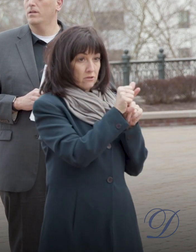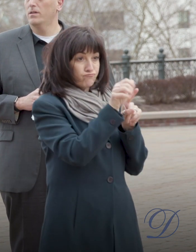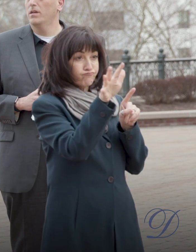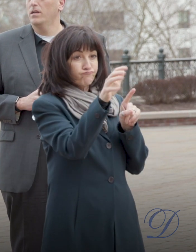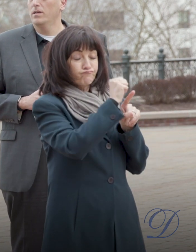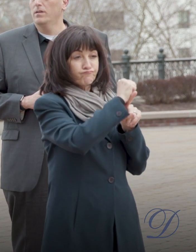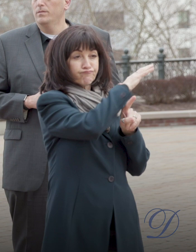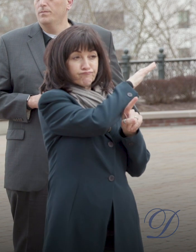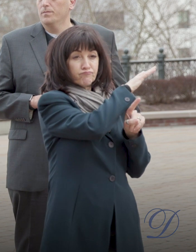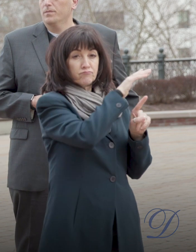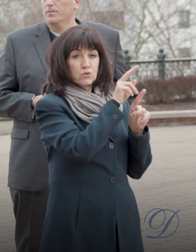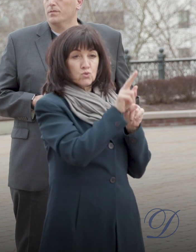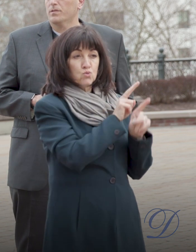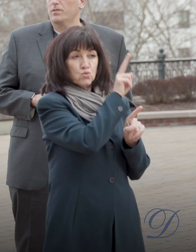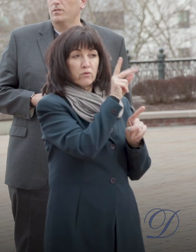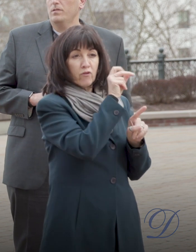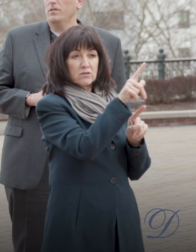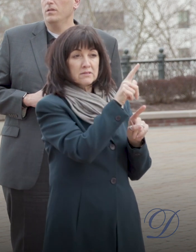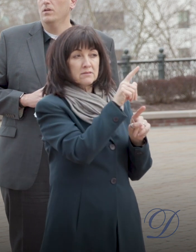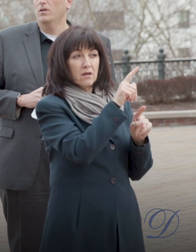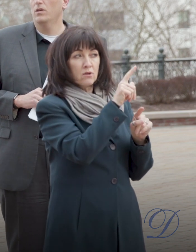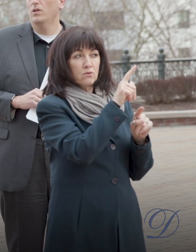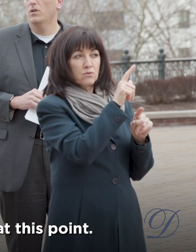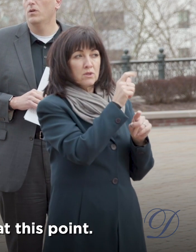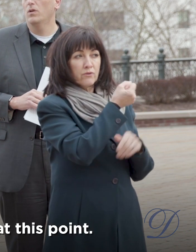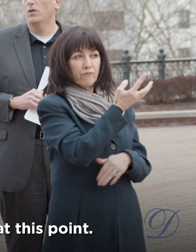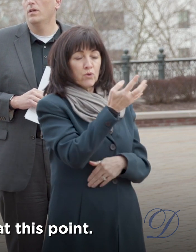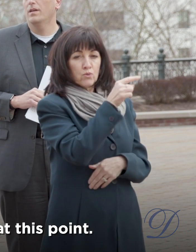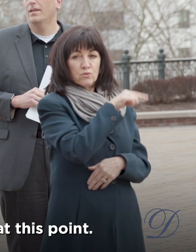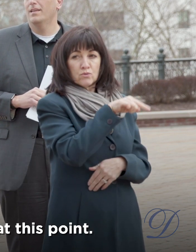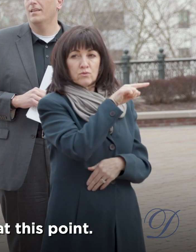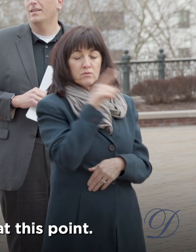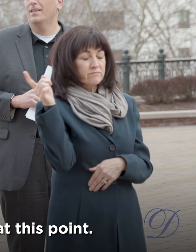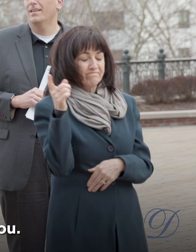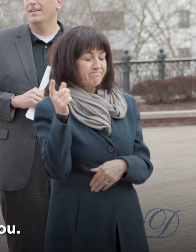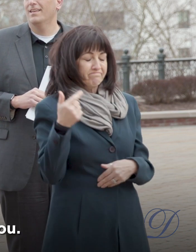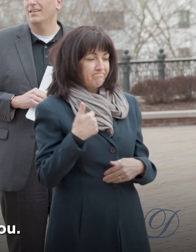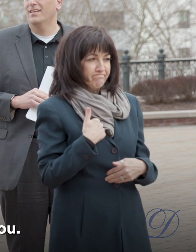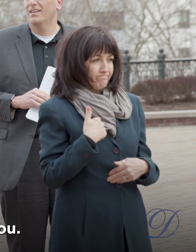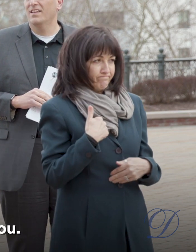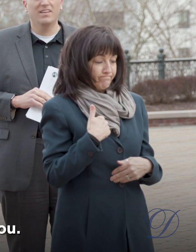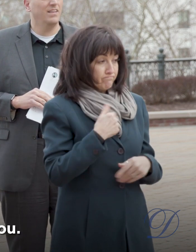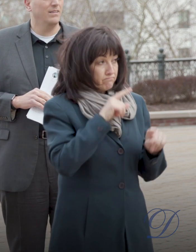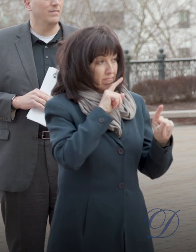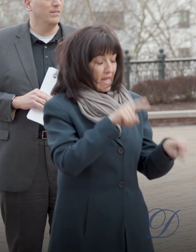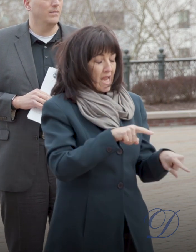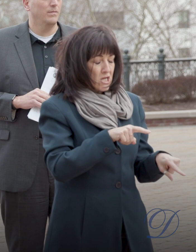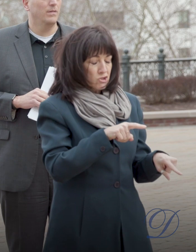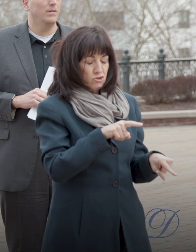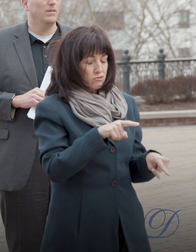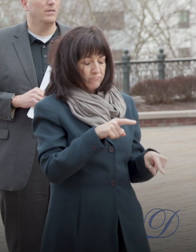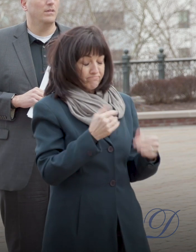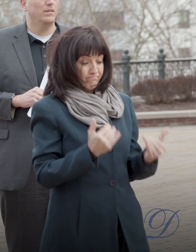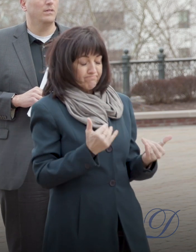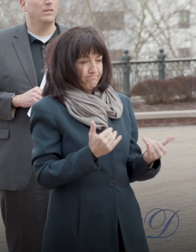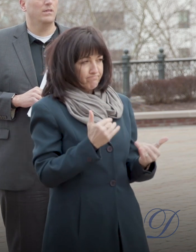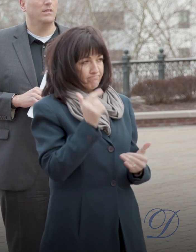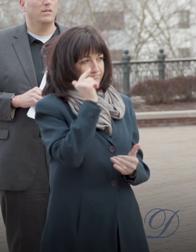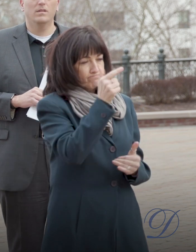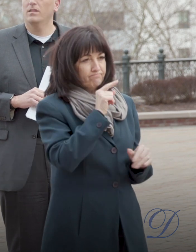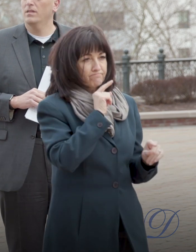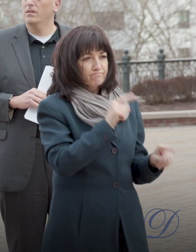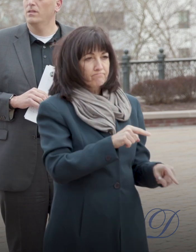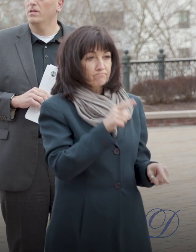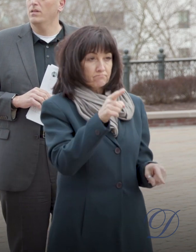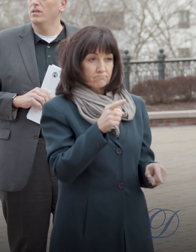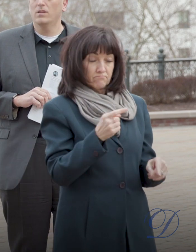or is it? I can't answer that at this point. We can get back to you. But it's officially community spread at this